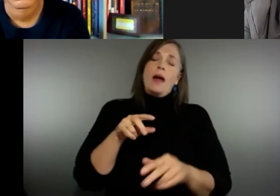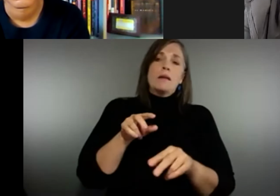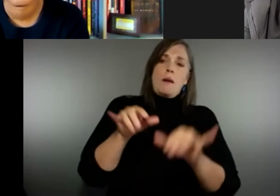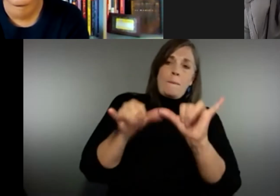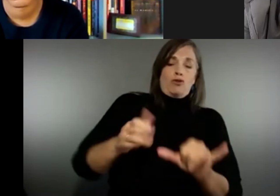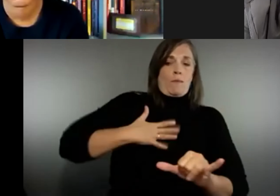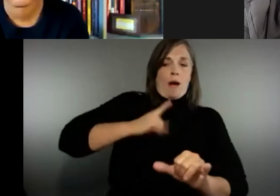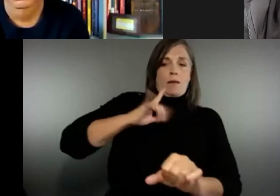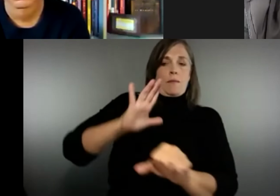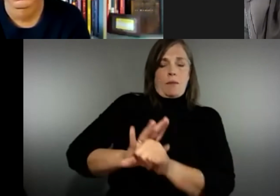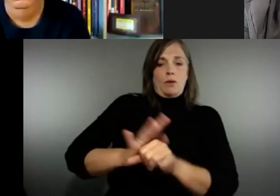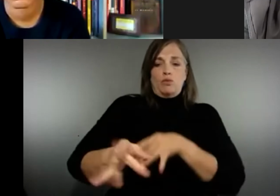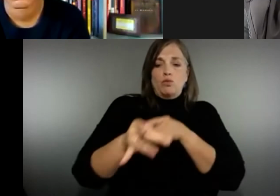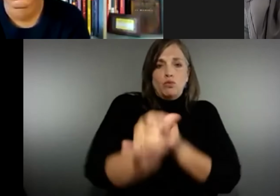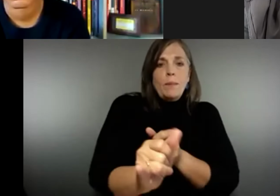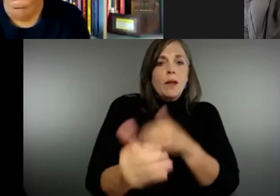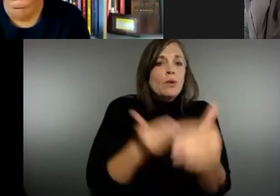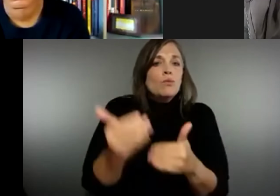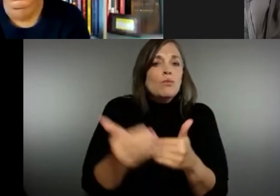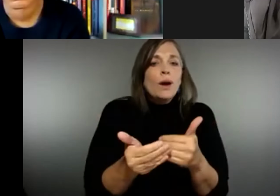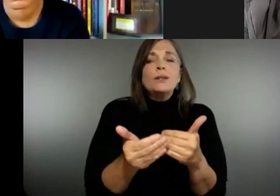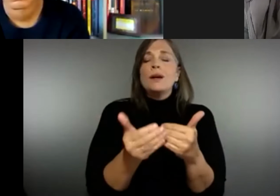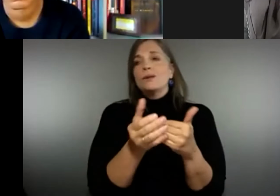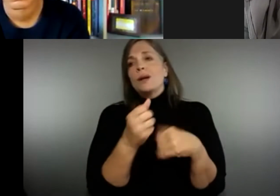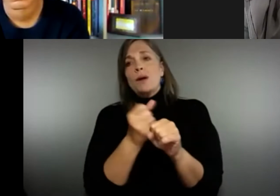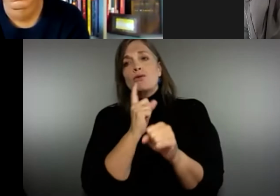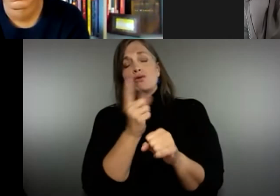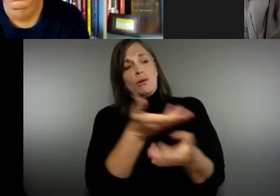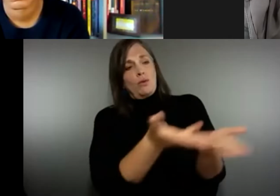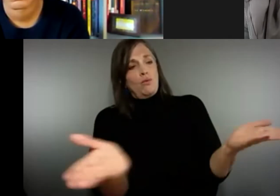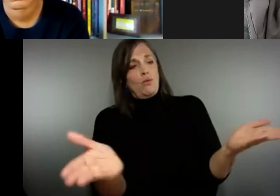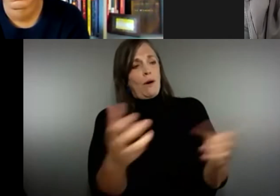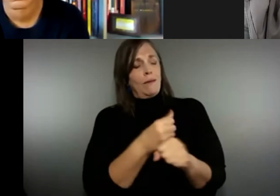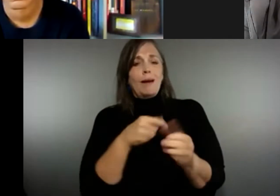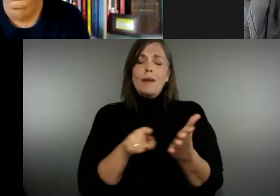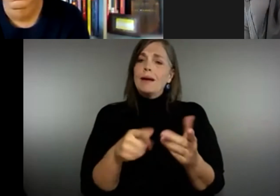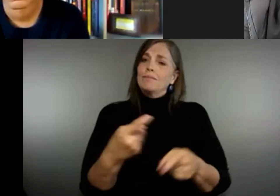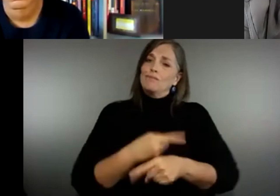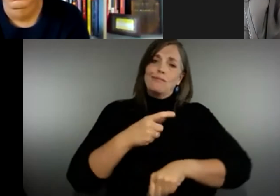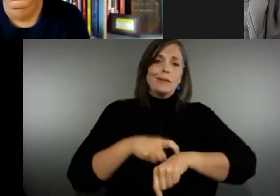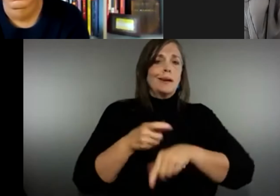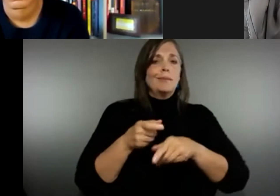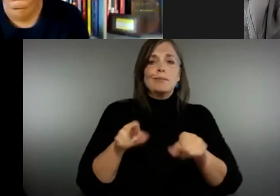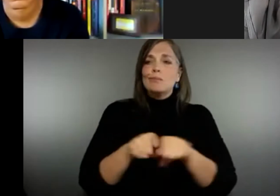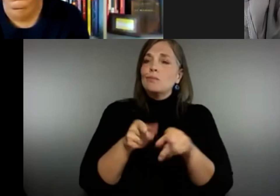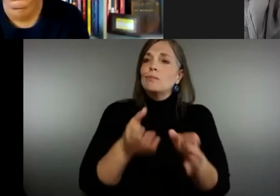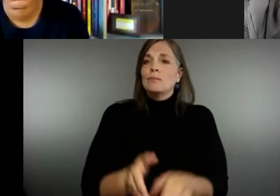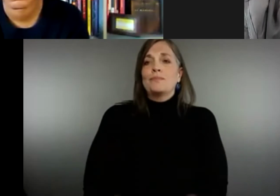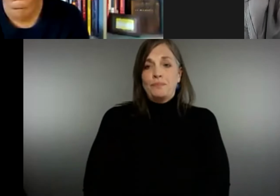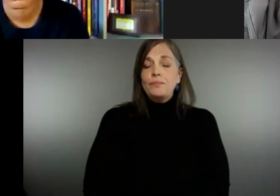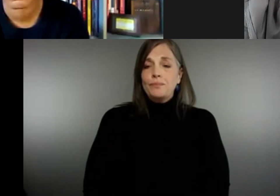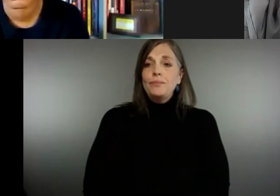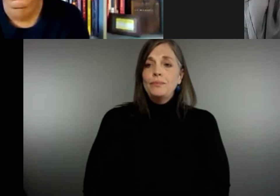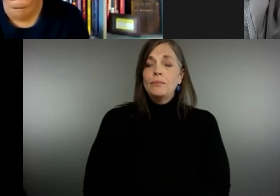bureaucratic process and make sure that that you all are getting paid in a timely manner because no contract should actually